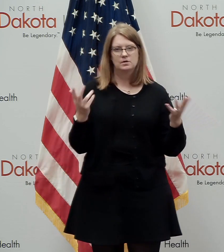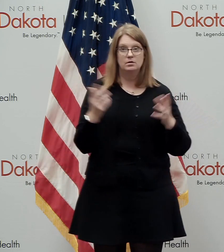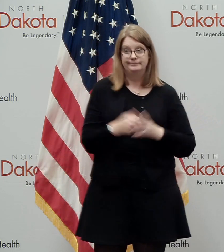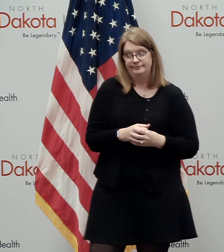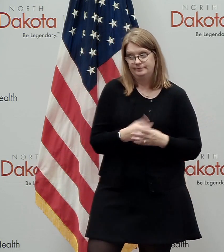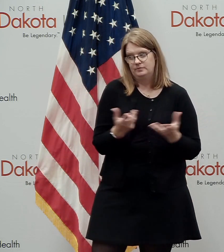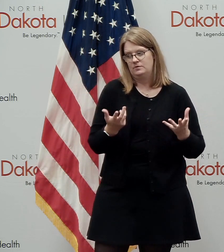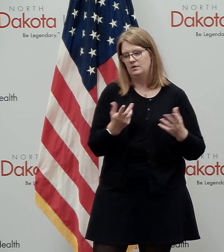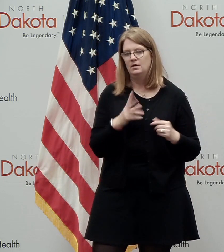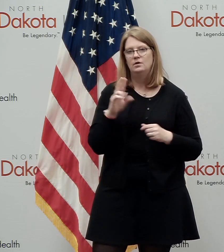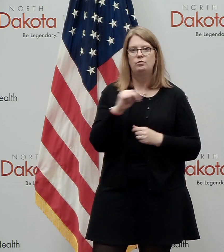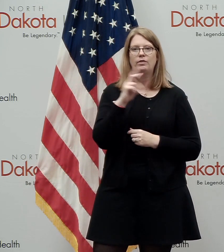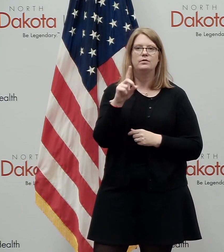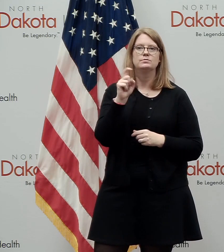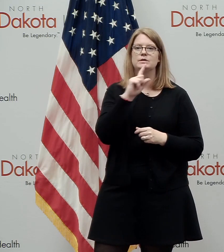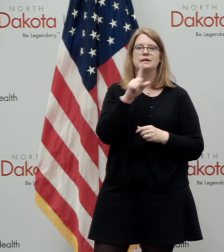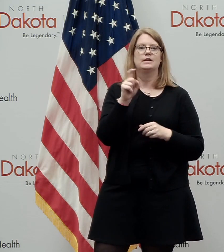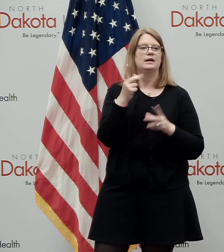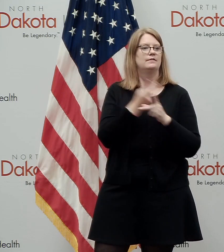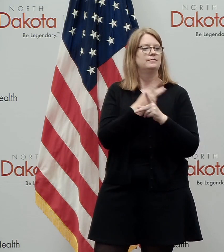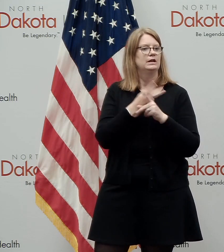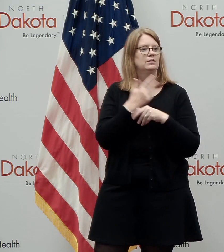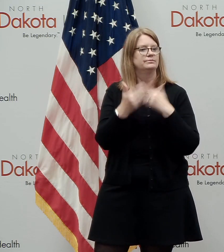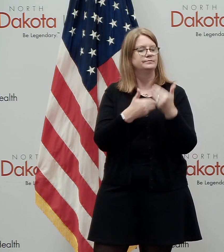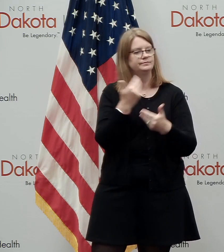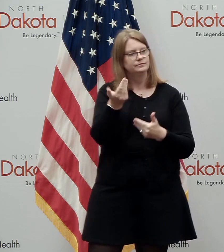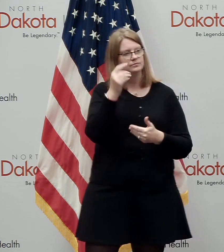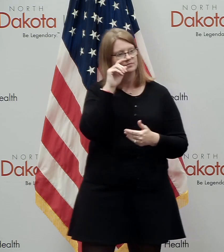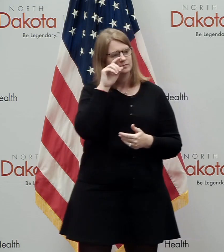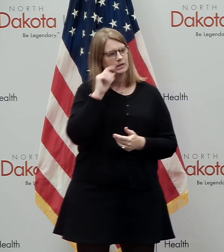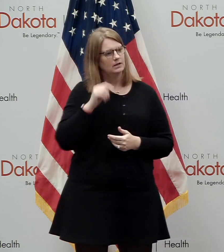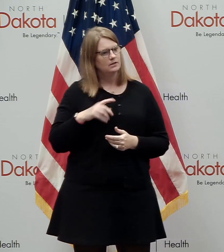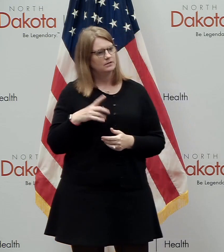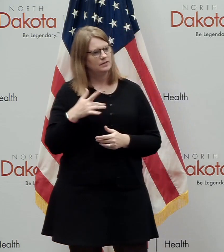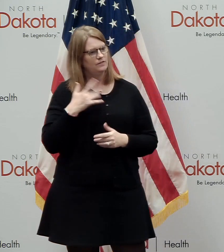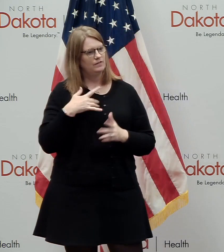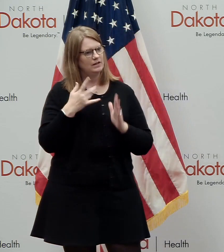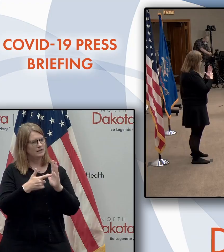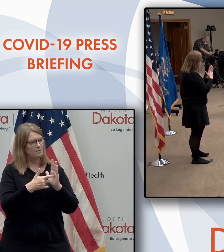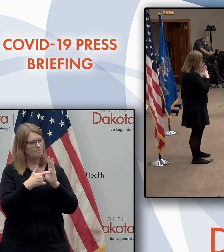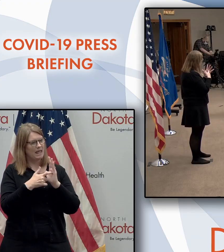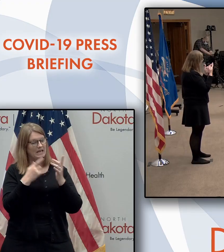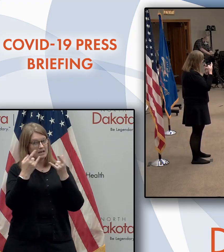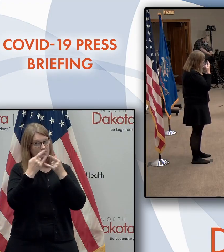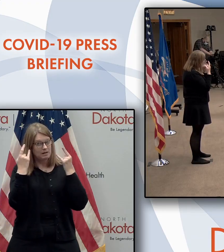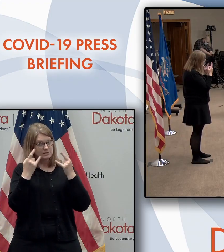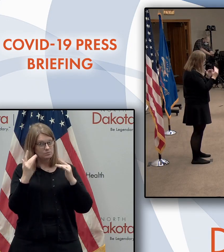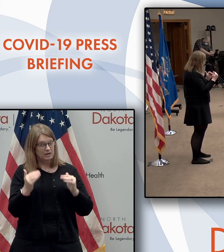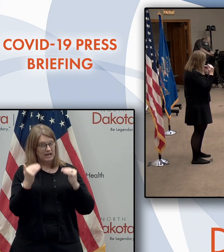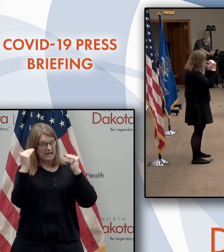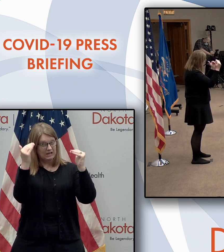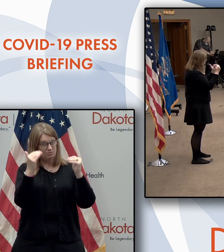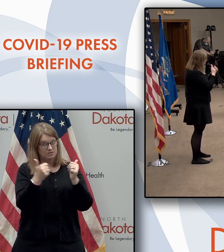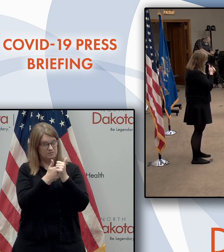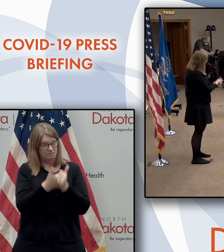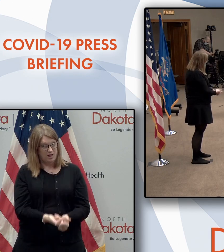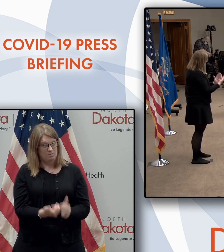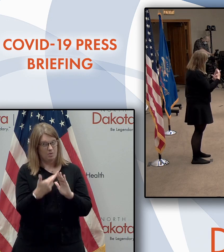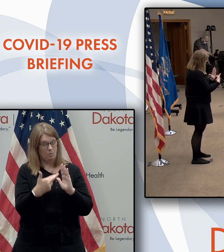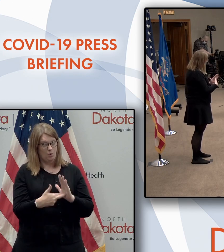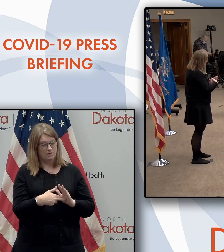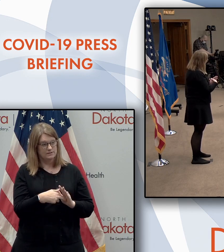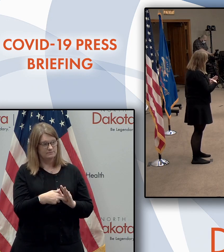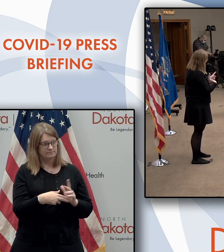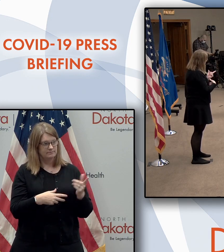figure out a way to navigate through this. Do you think that mandating masks would increase compliance? I'm